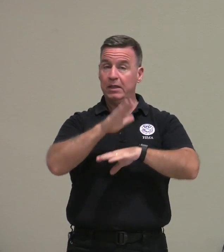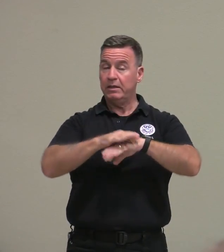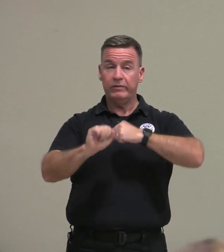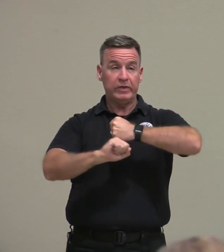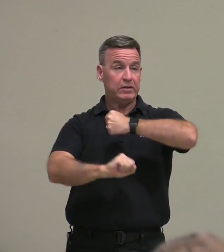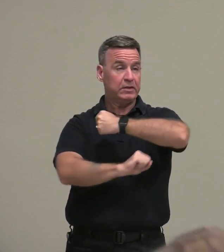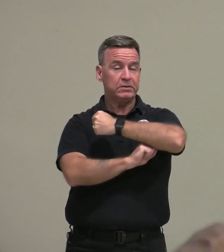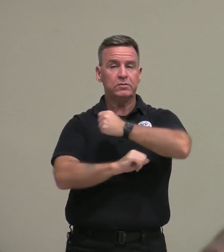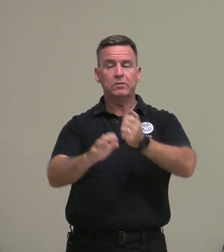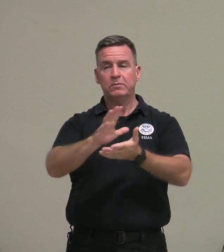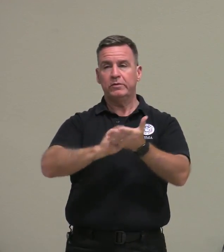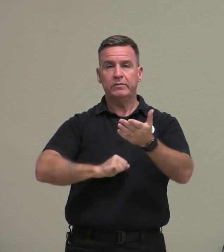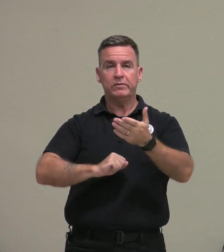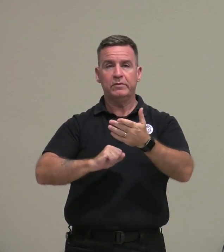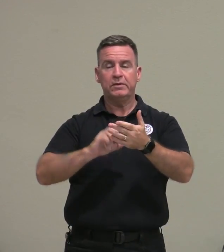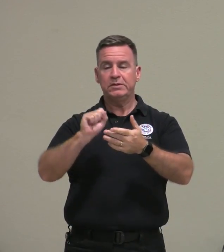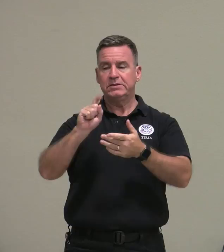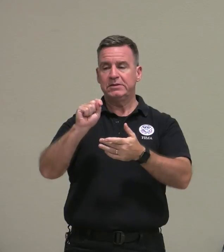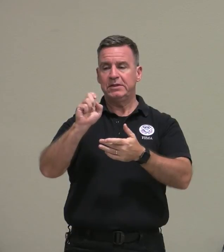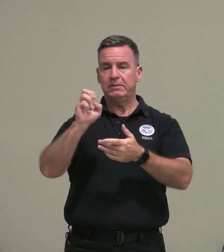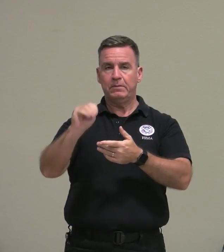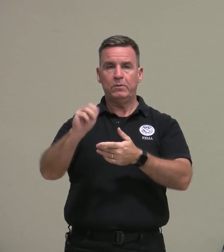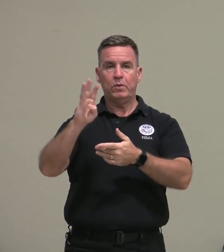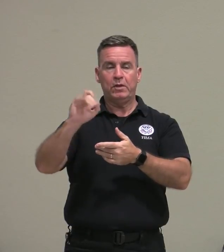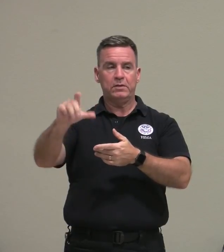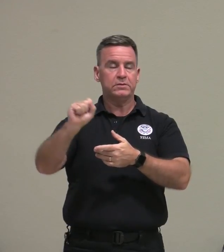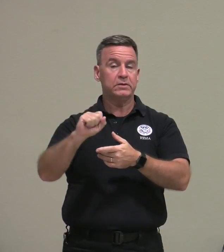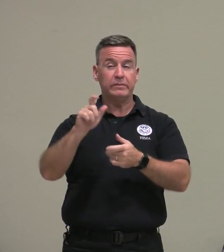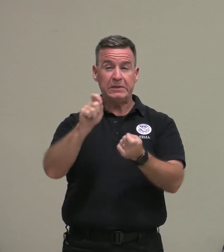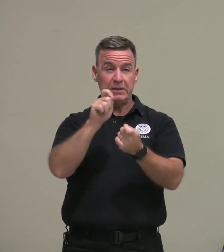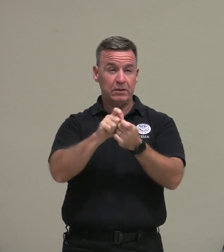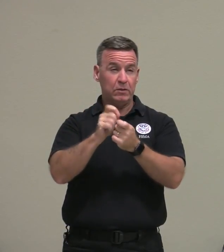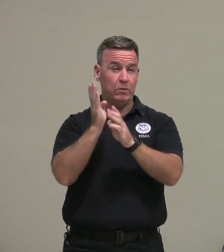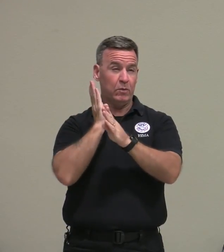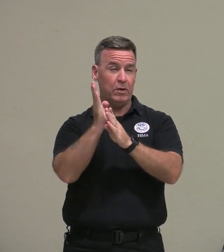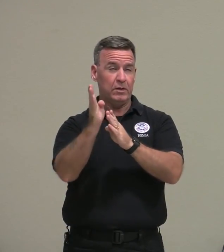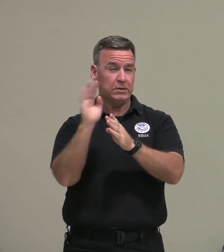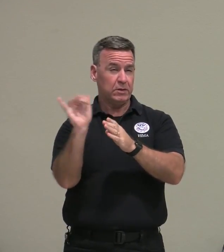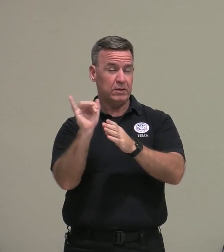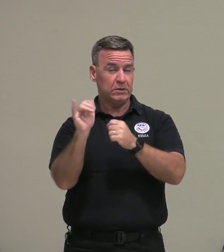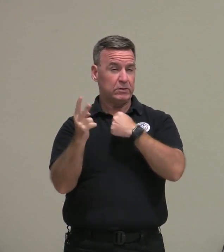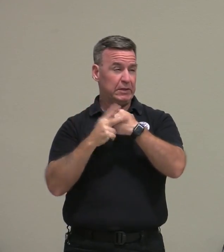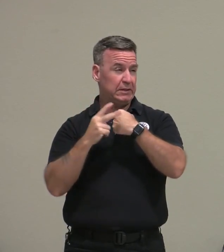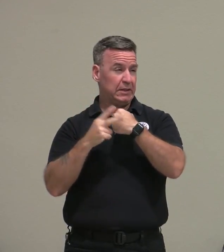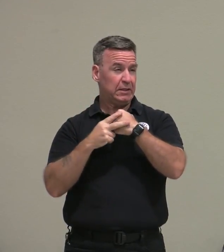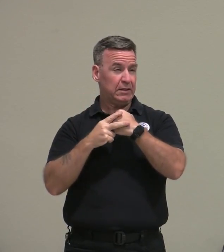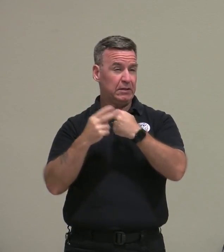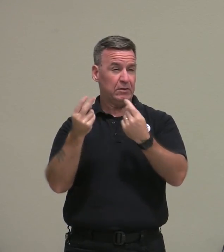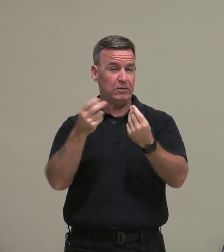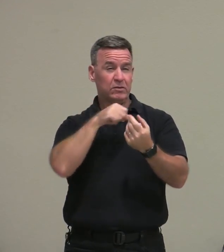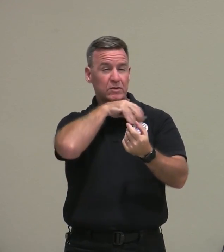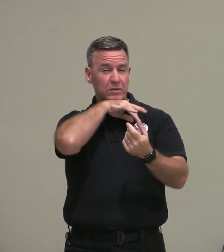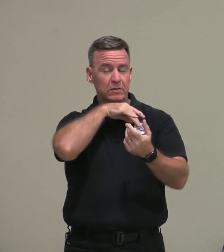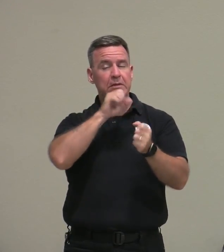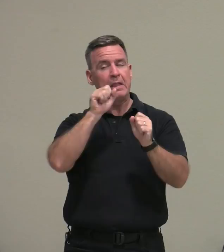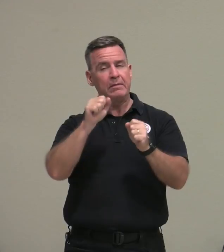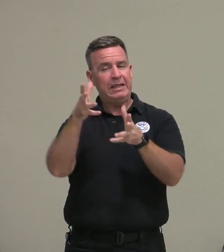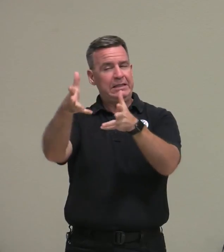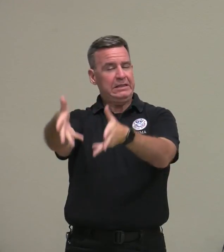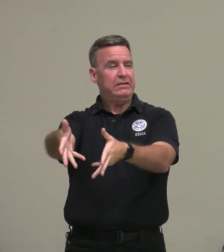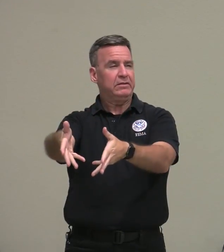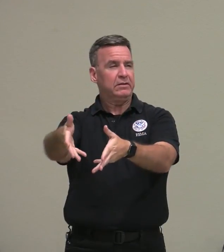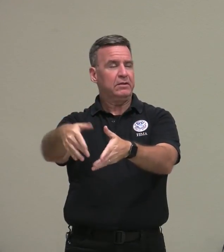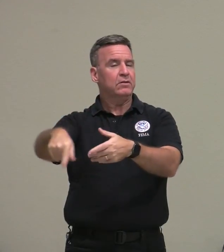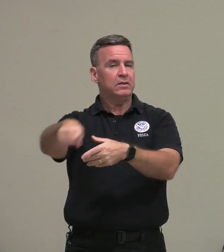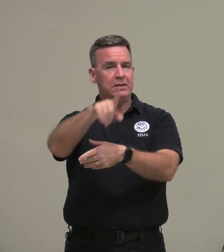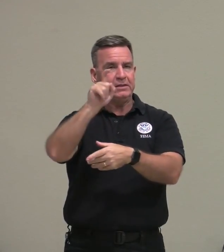foundation, we'll be removing the stem walls. If there's a particular wall that's also retaining earth, we'll likely leave that